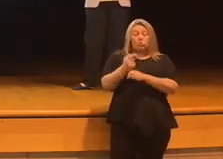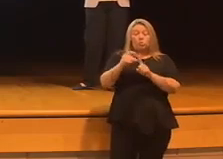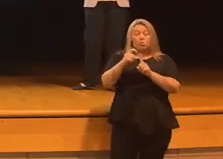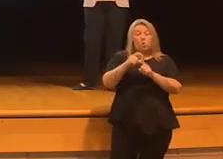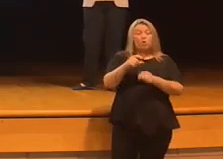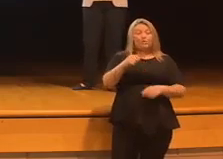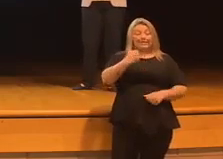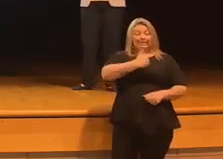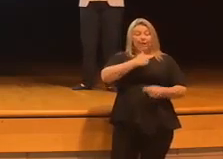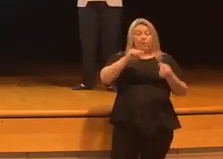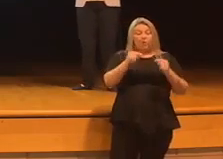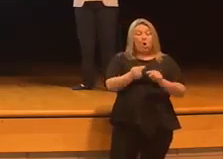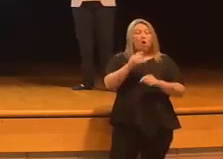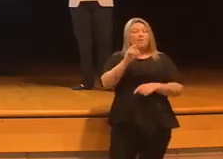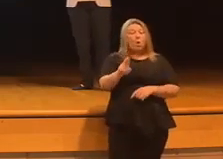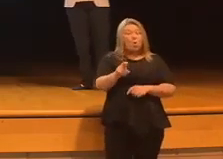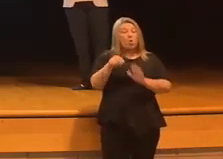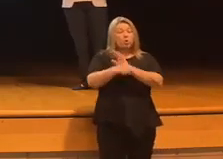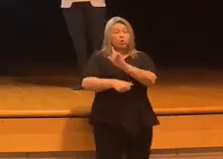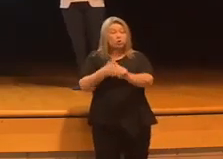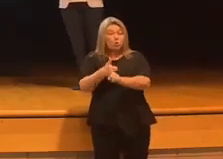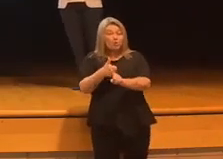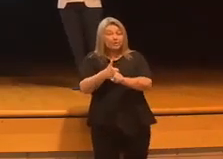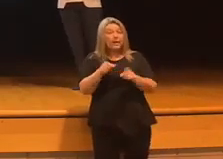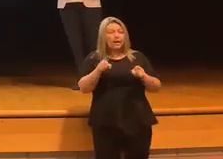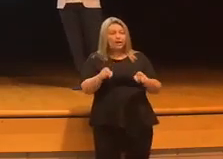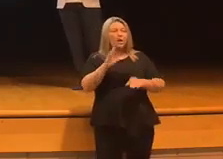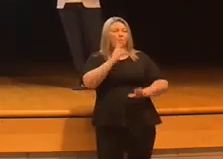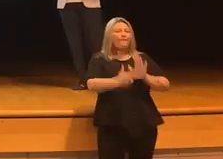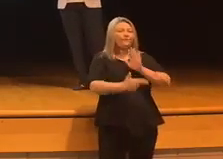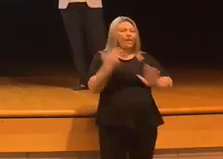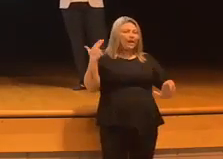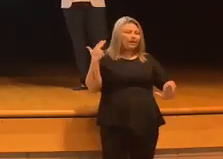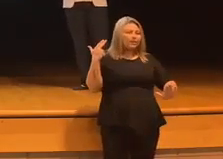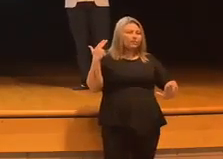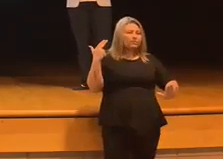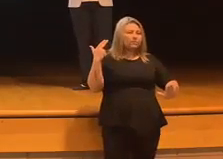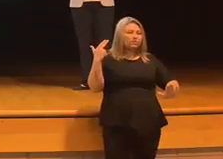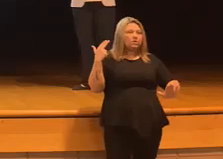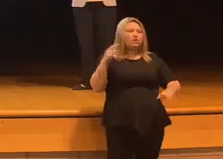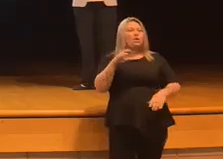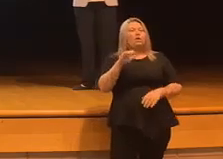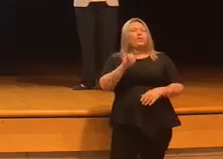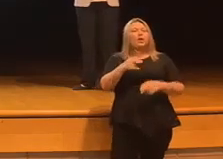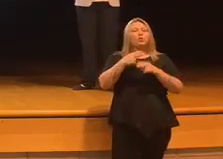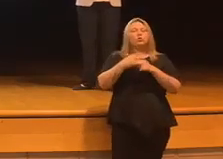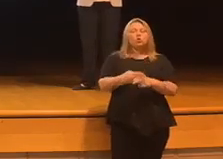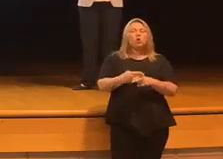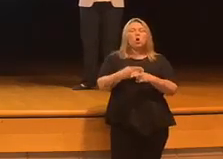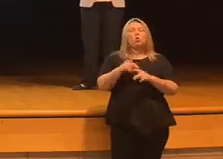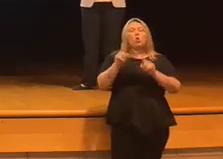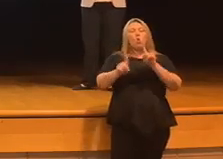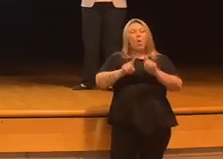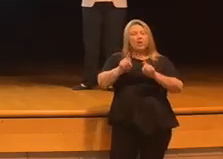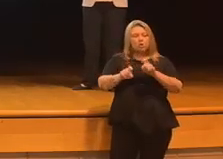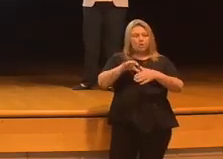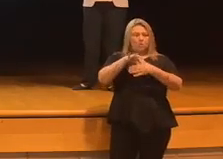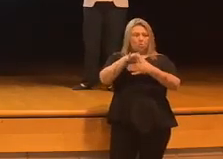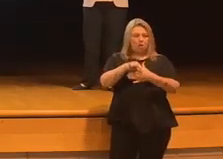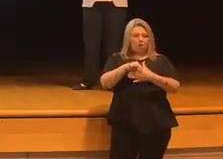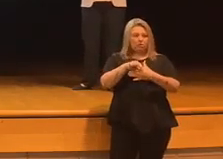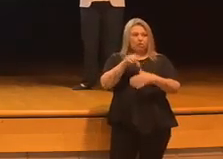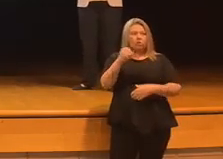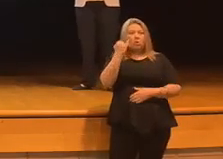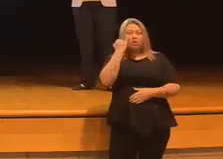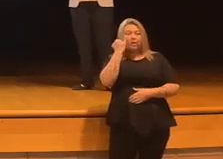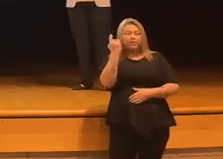get real-time, they're called QCon, questionable content. If something comes in an email or in